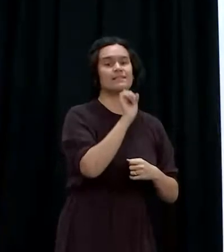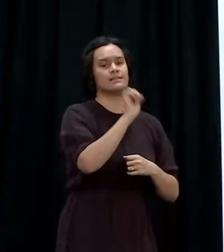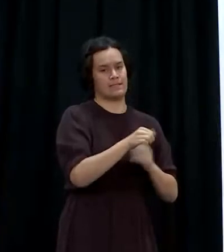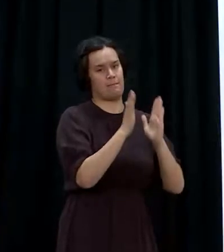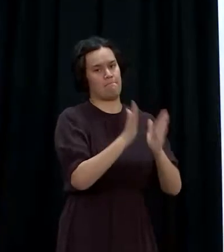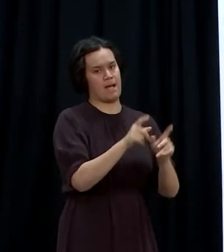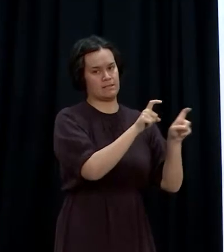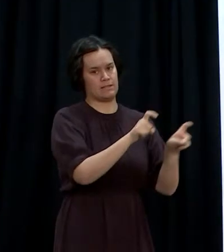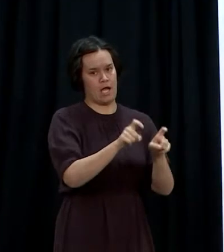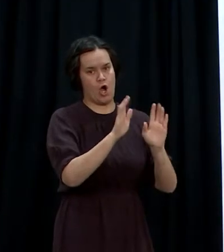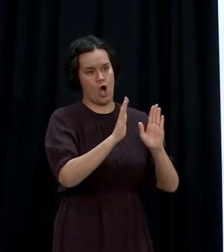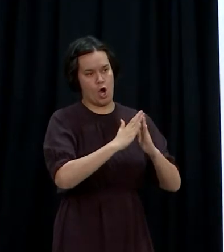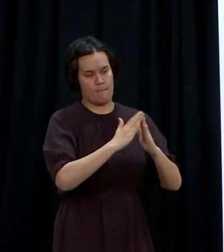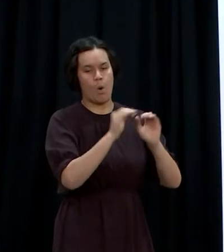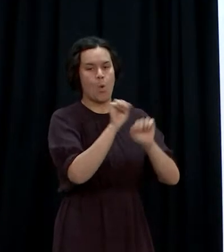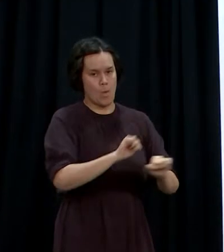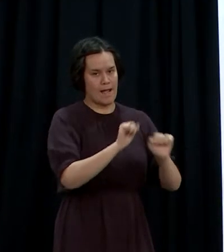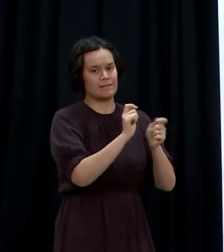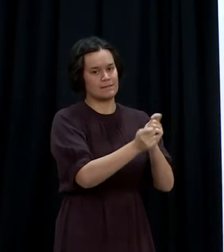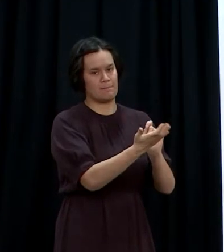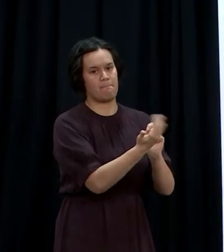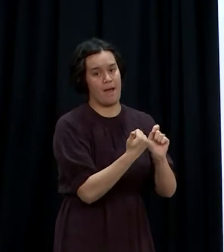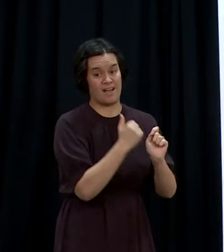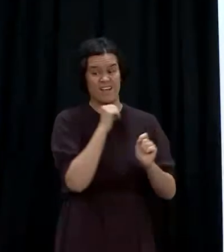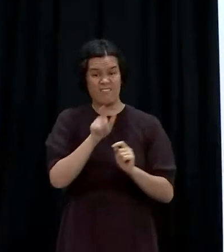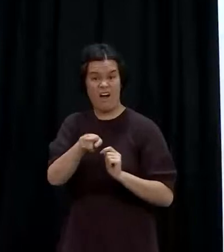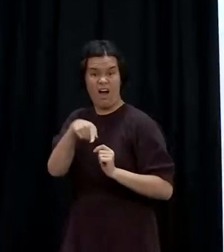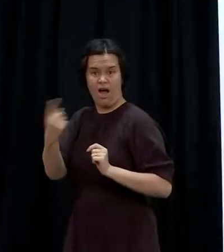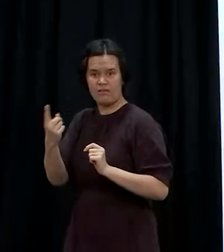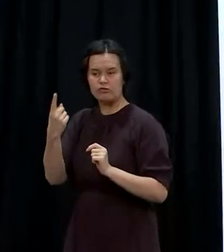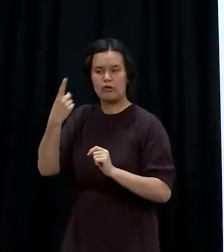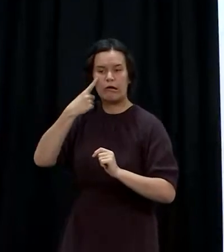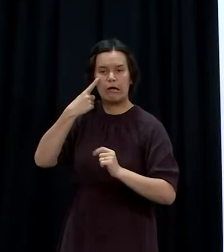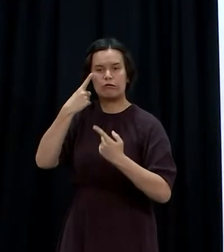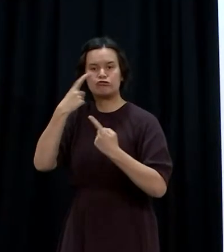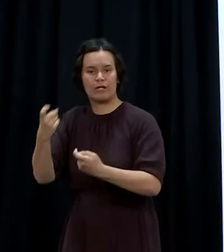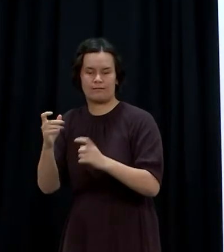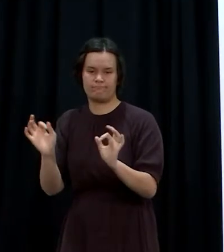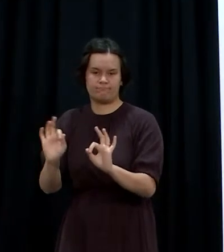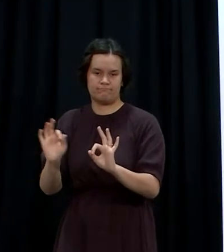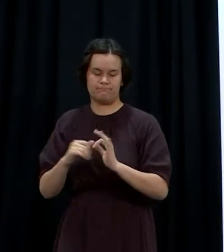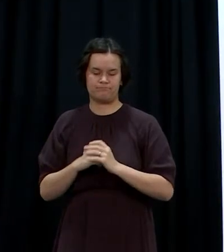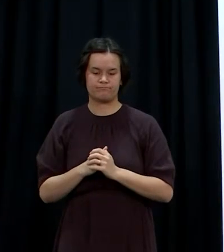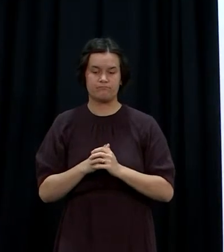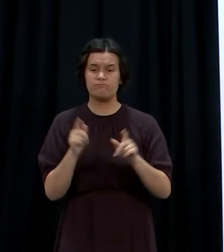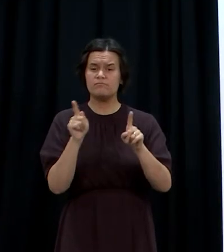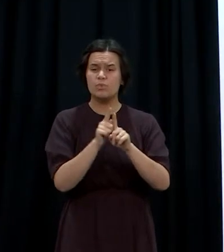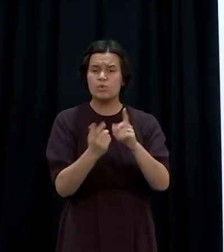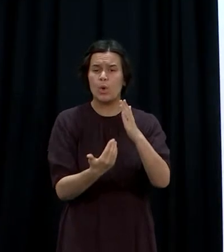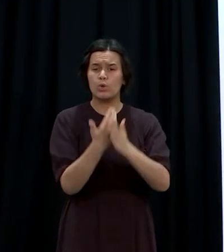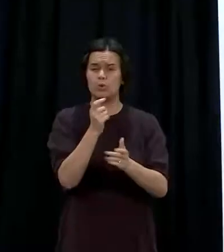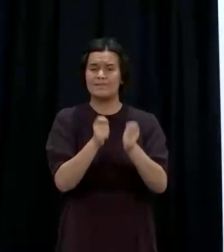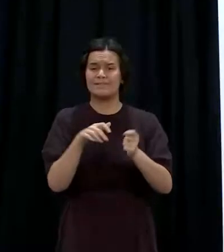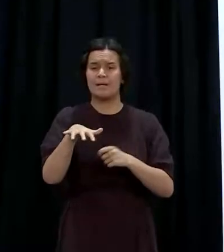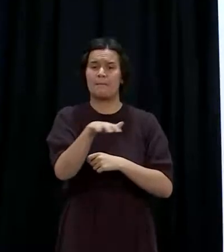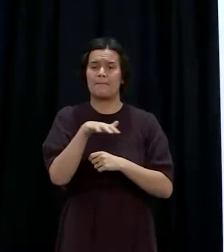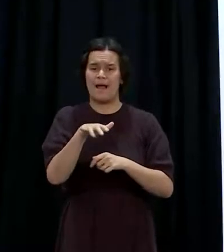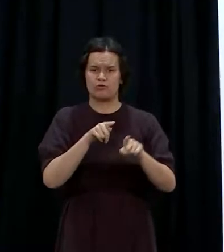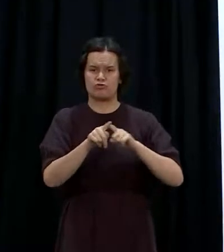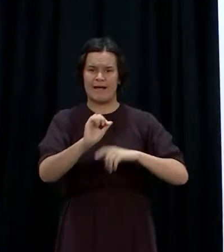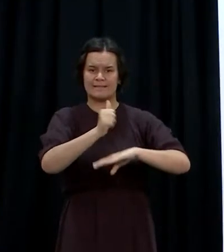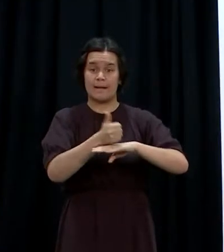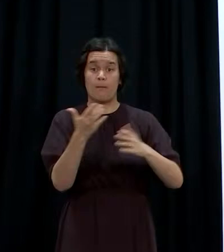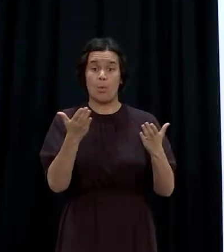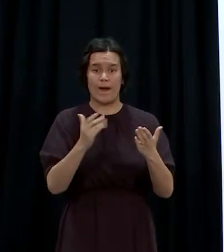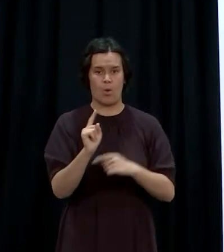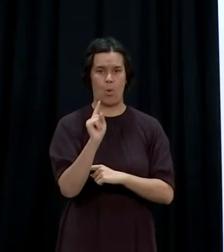up testing sites closer to the Auckland boundary to help ensure testing can be undertaken as easily and efficiently as possible for people who